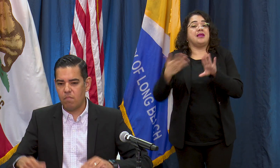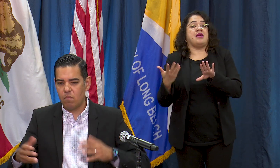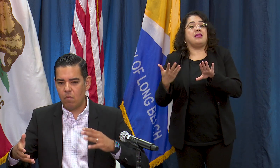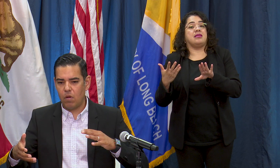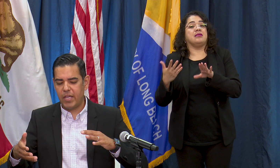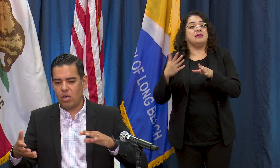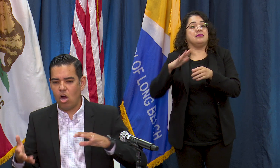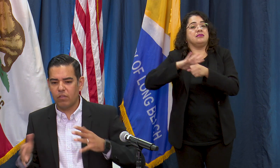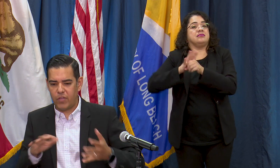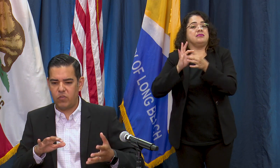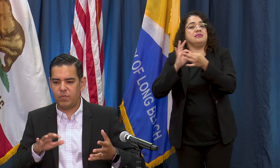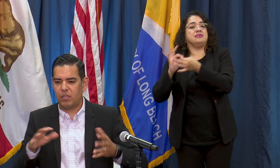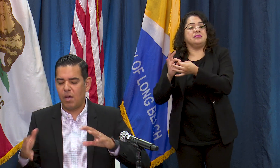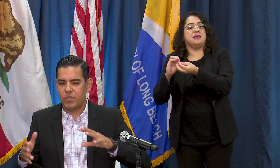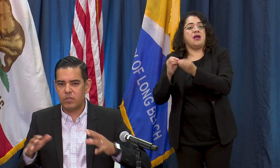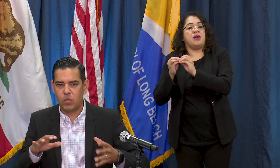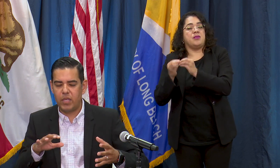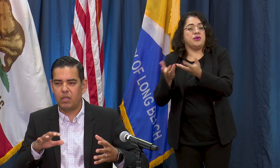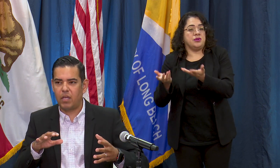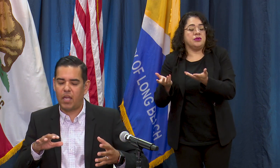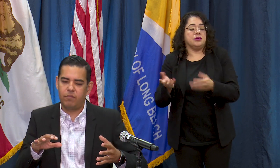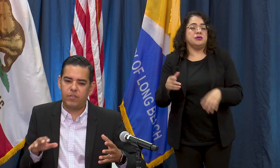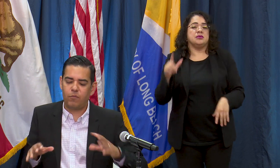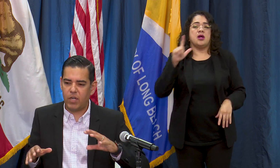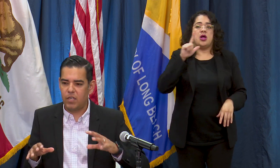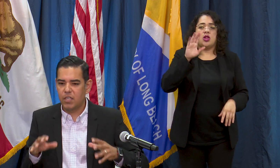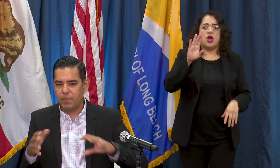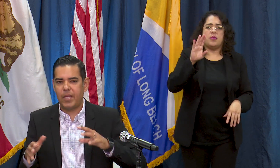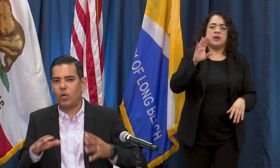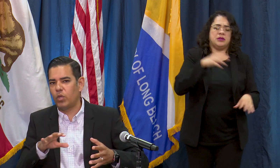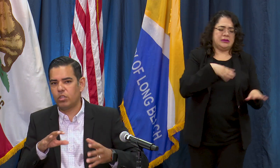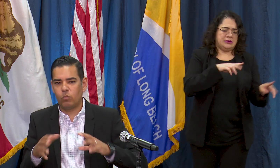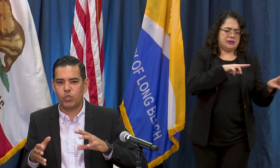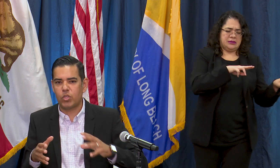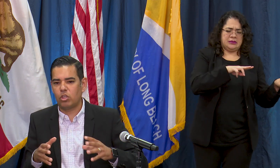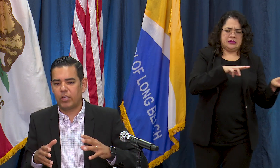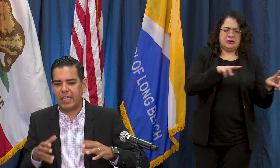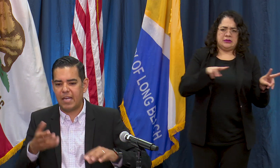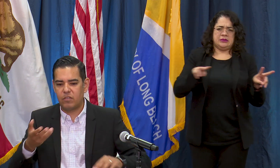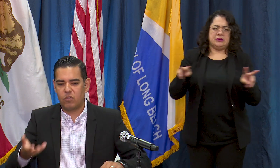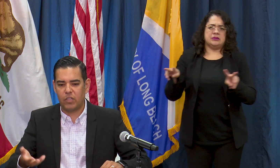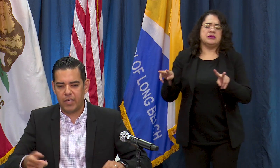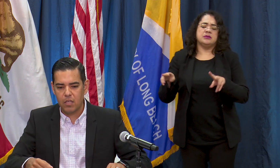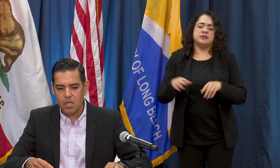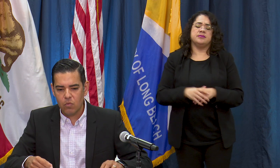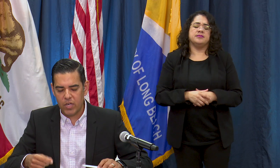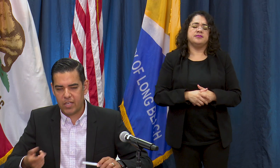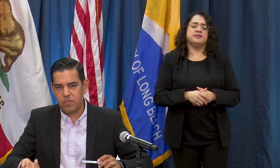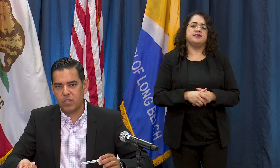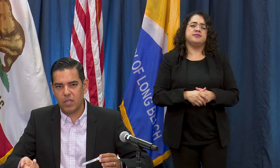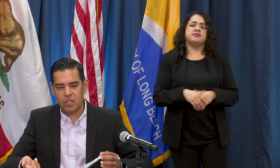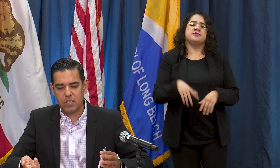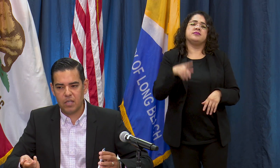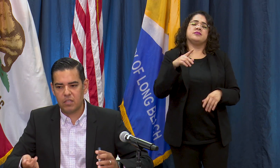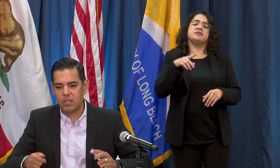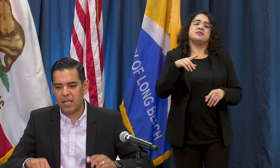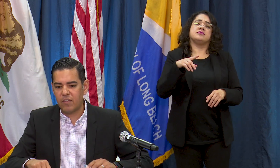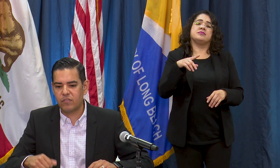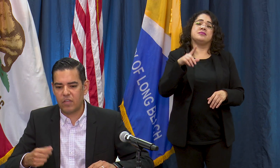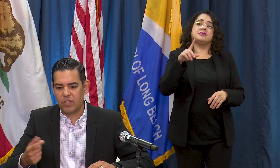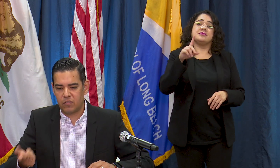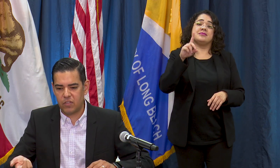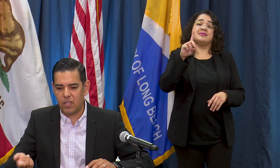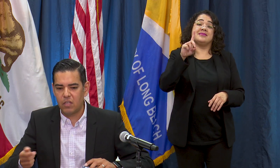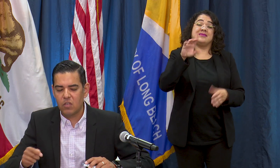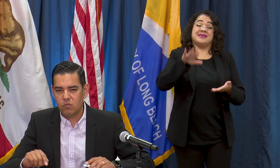so in all of those, I mean, Long Beach is doing kind of different depending on which one you're looking at. And certainly when it comes to